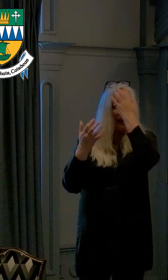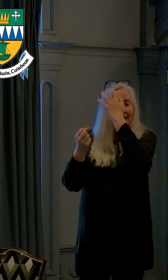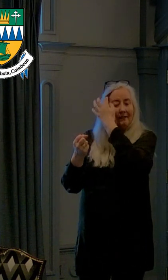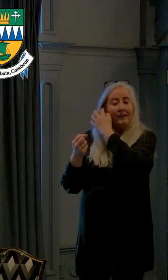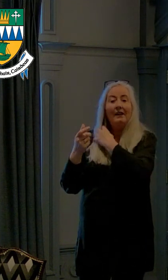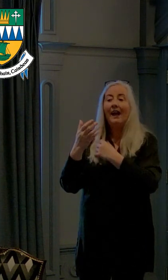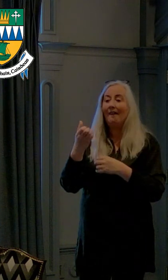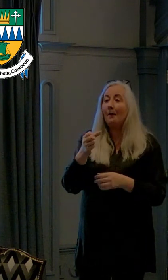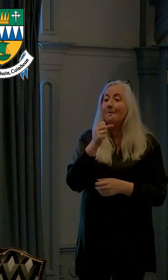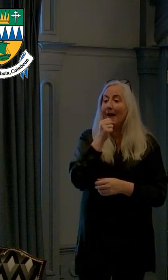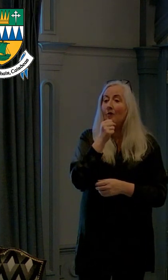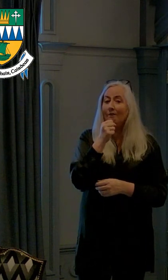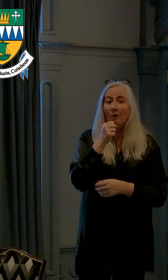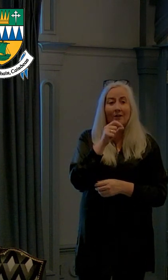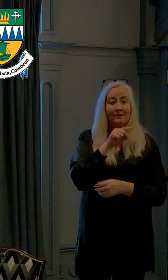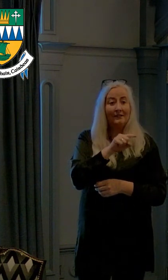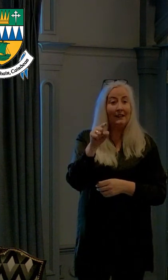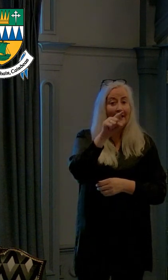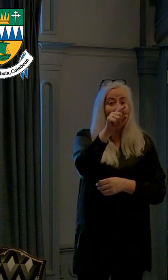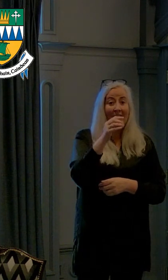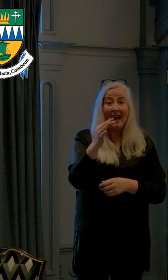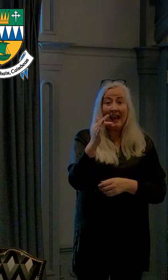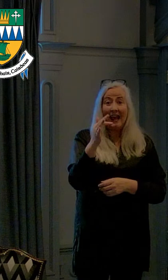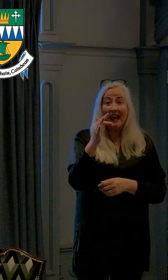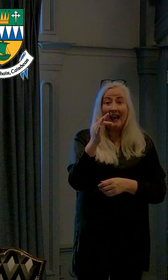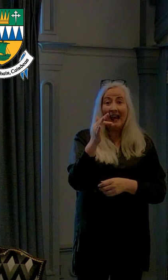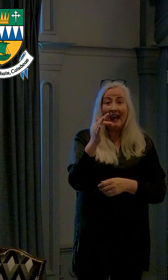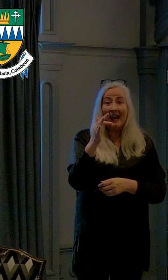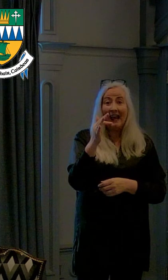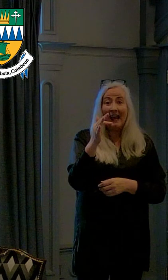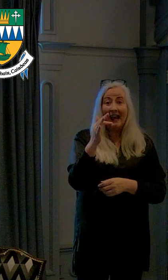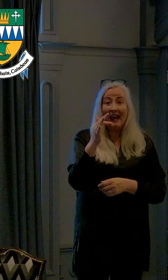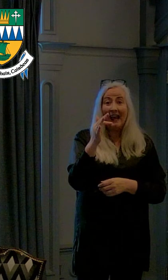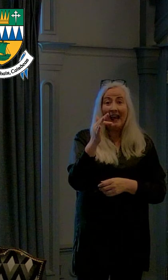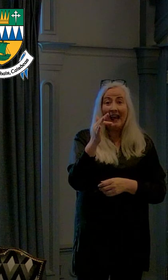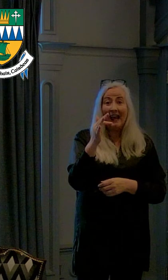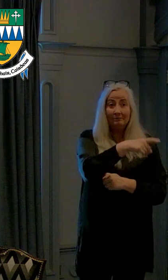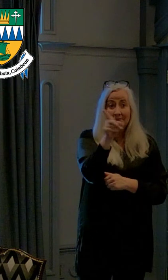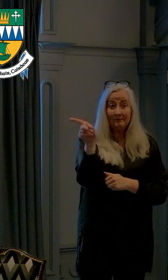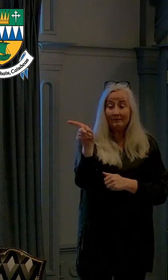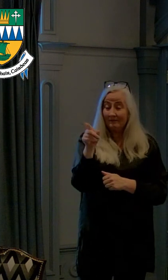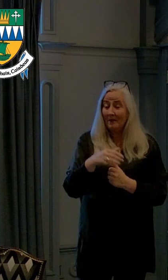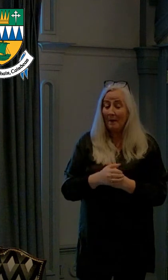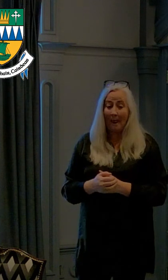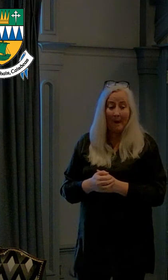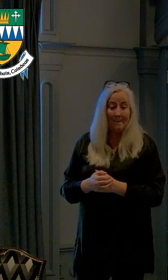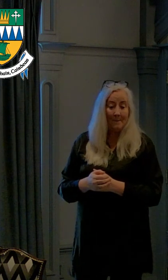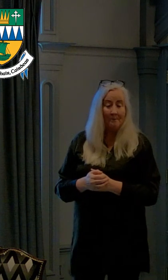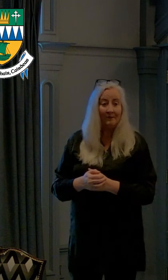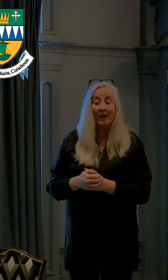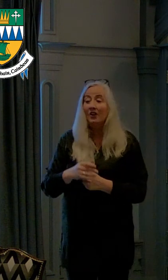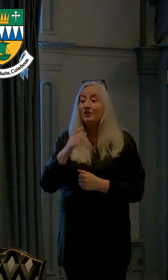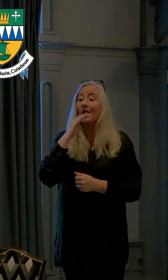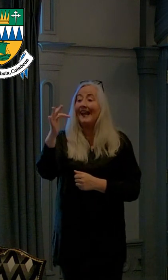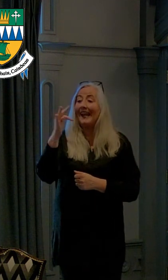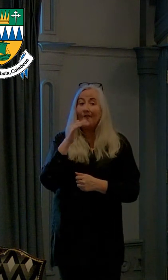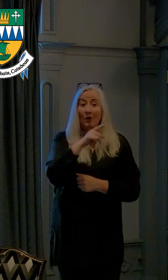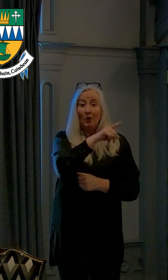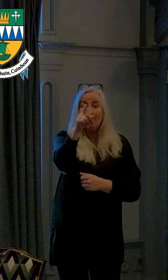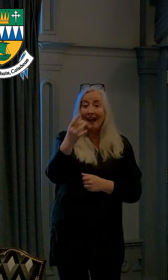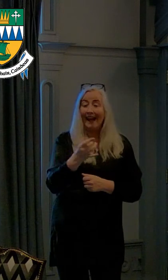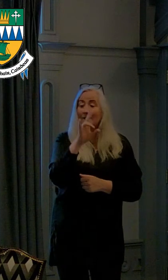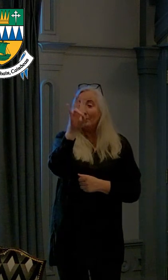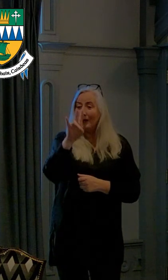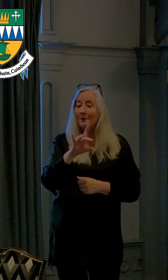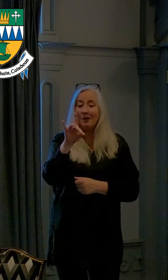mics, if we do have any questions or whatever that are coming from the floor, again, maybe just to make sure whatever that you press the button on the